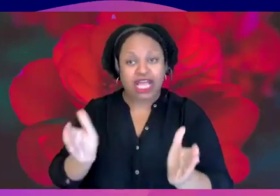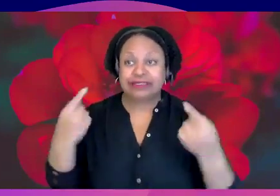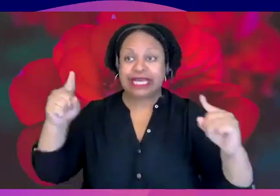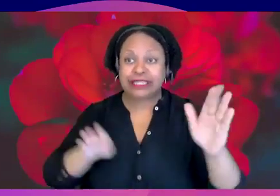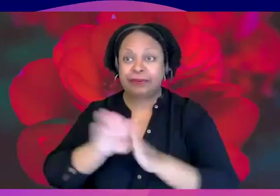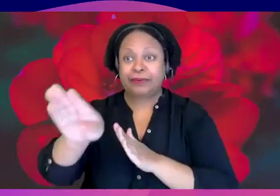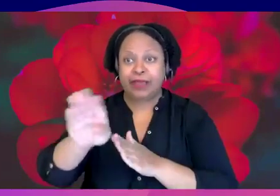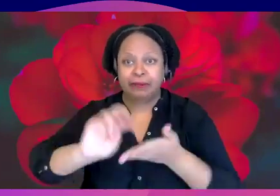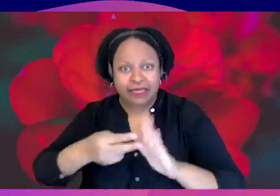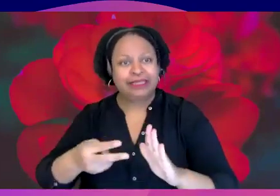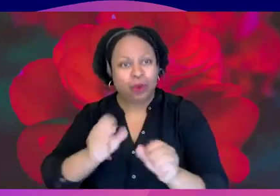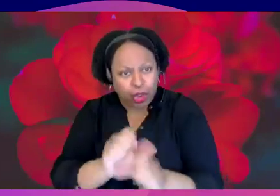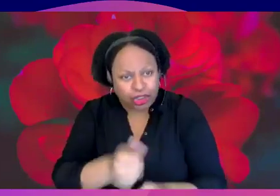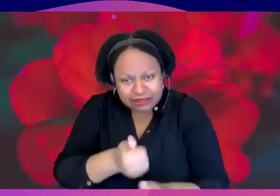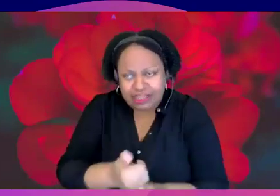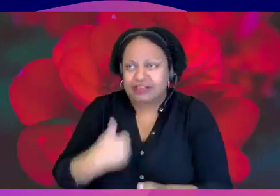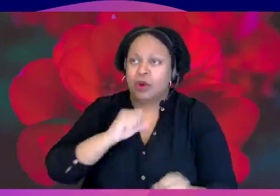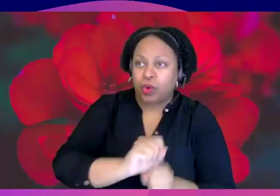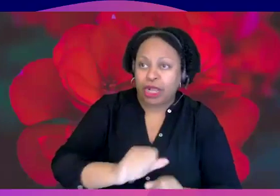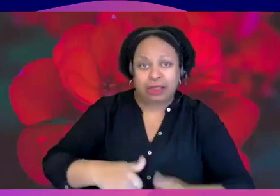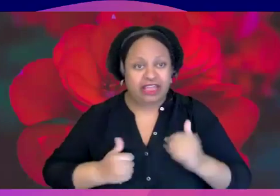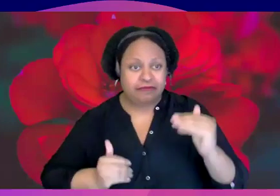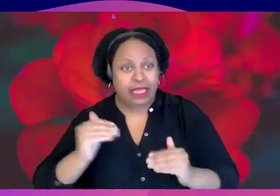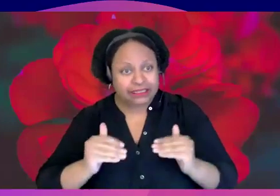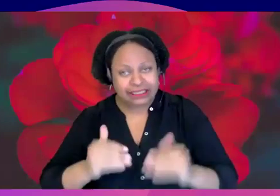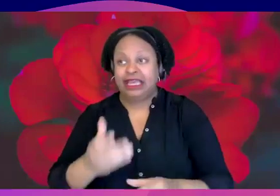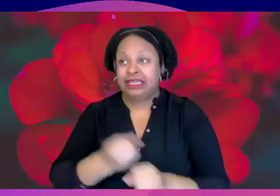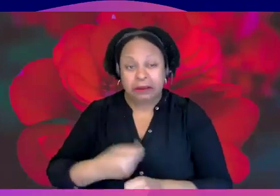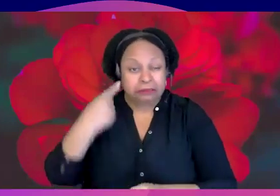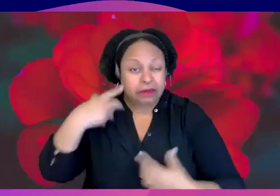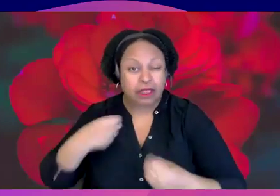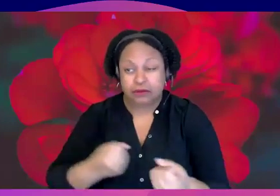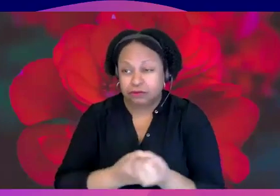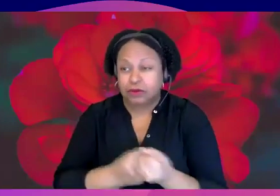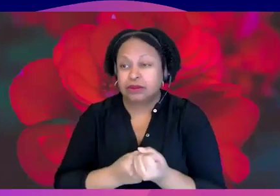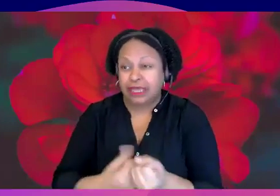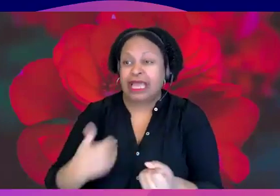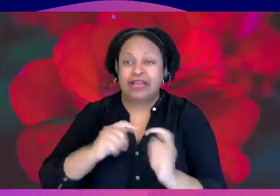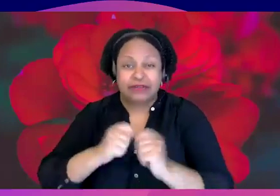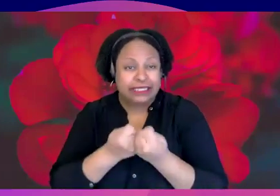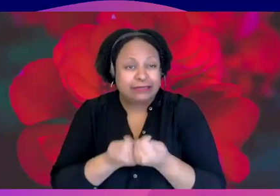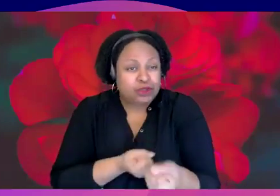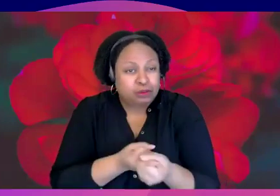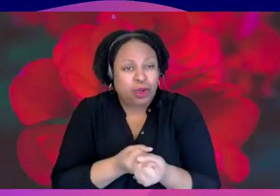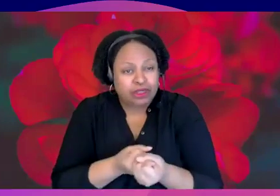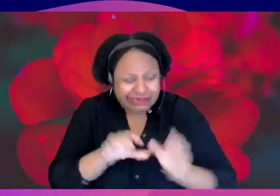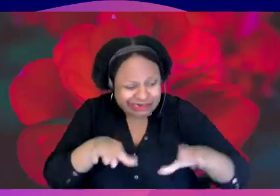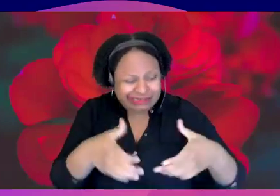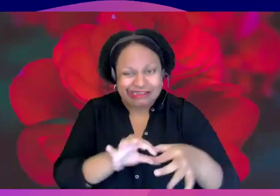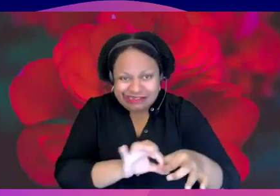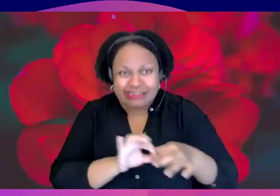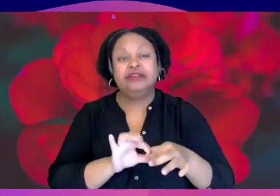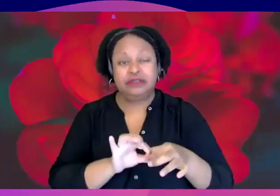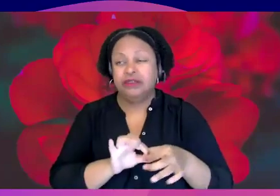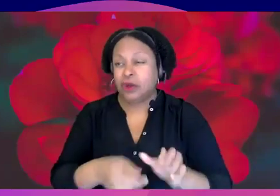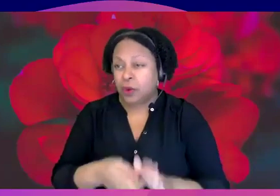have work-life balance, access necessary mental health supports, and have supportive teams to do this meaningful work. This